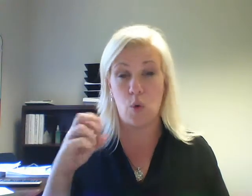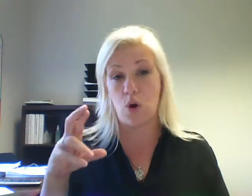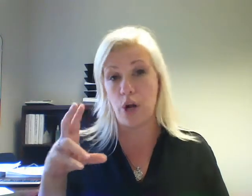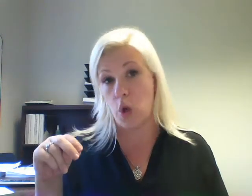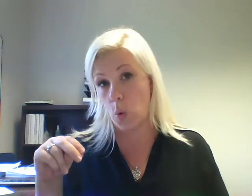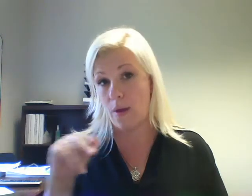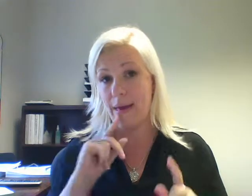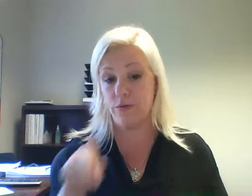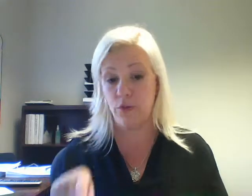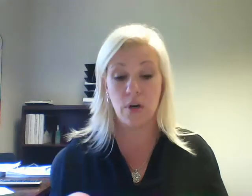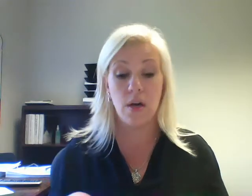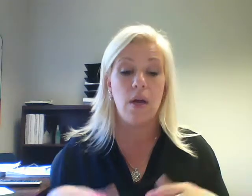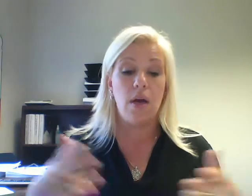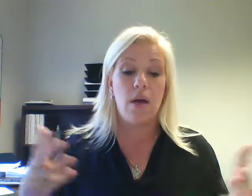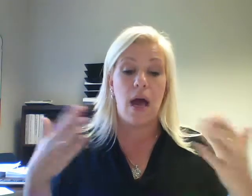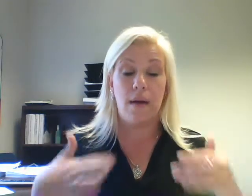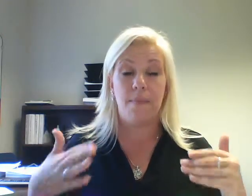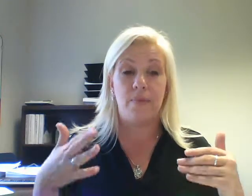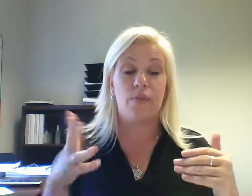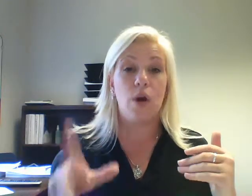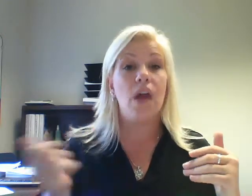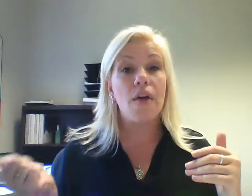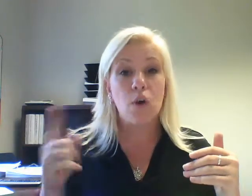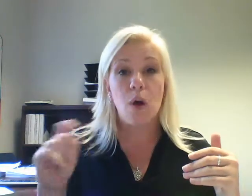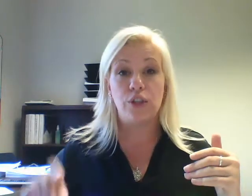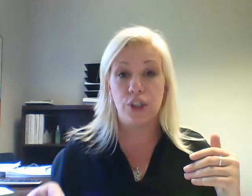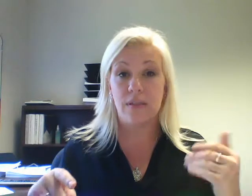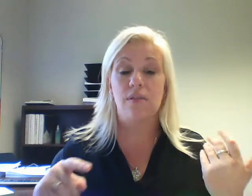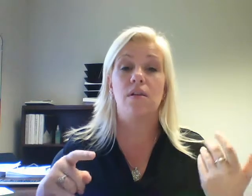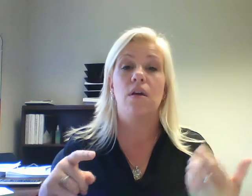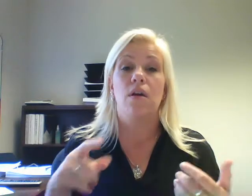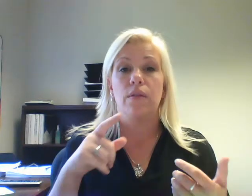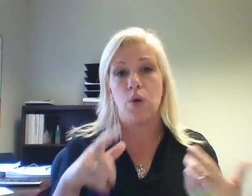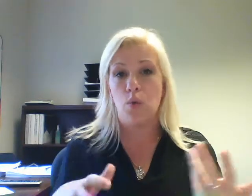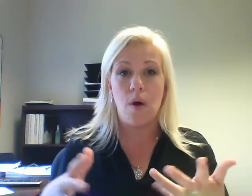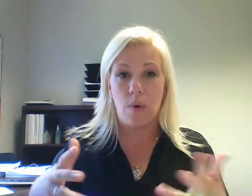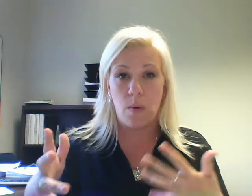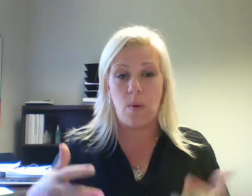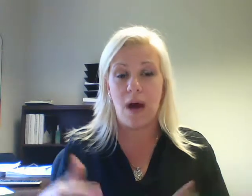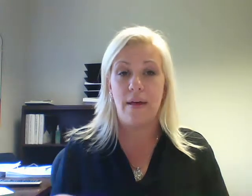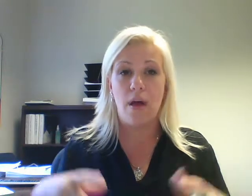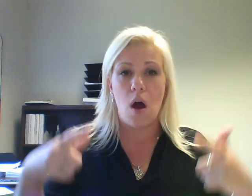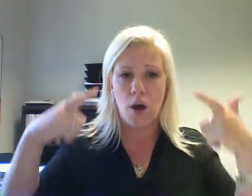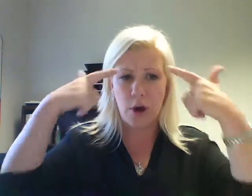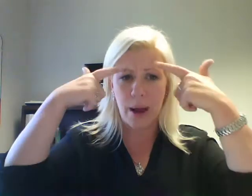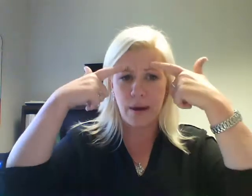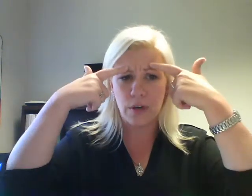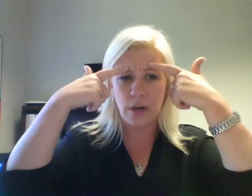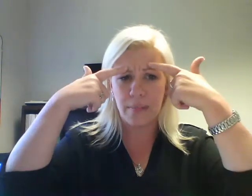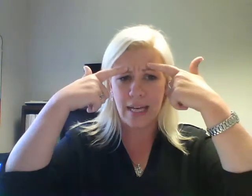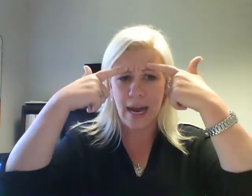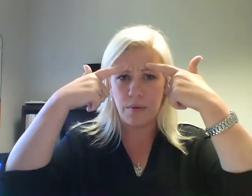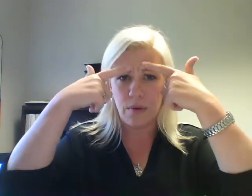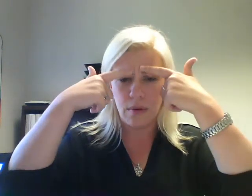or a no answer. But for all the other questions, the who, what, where, when, why, your eyebrows are going to be down,